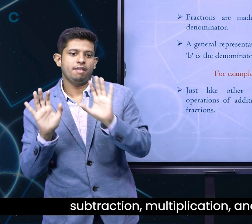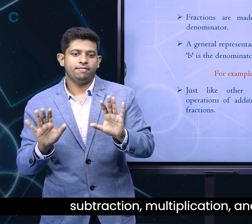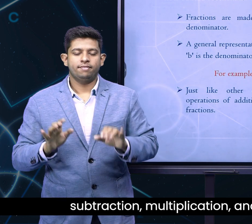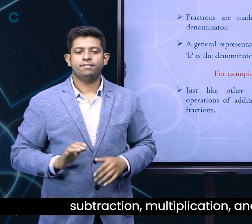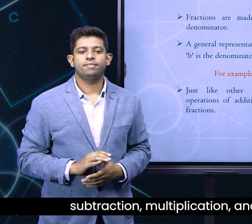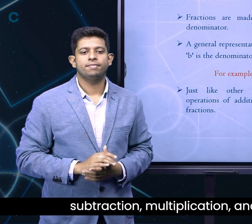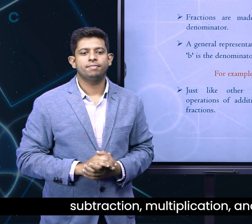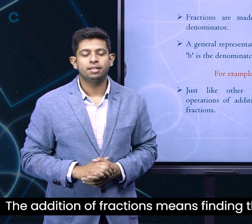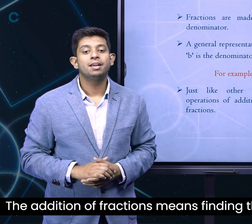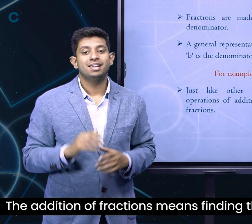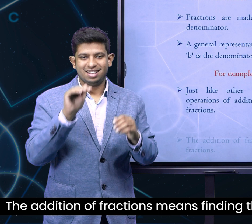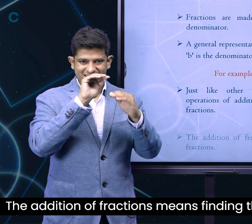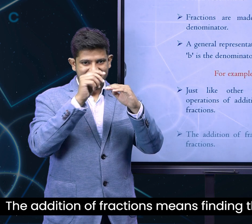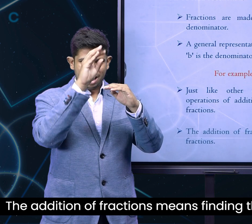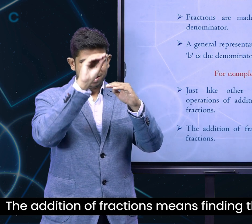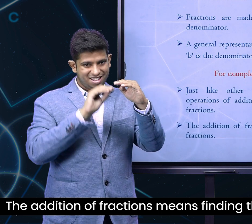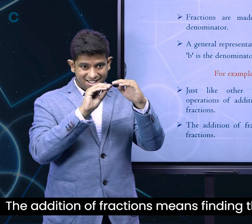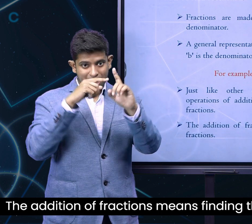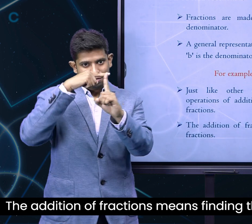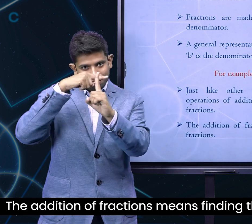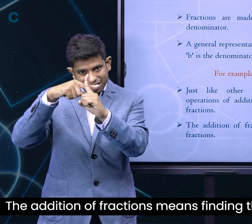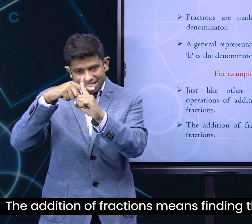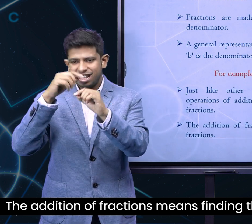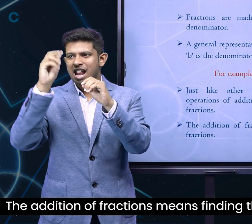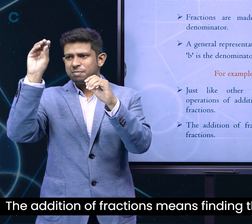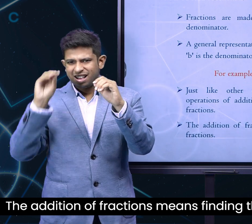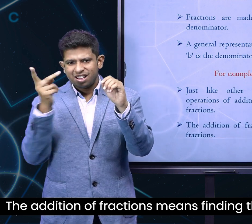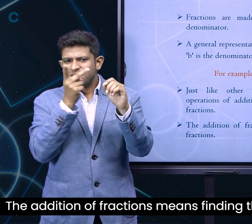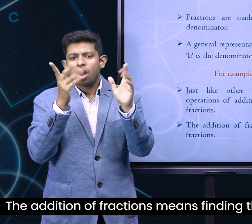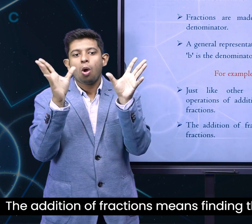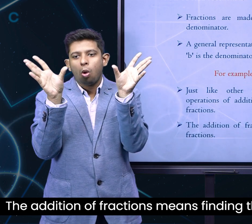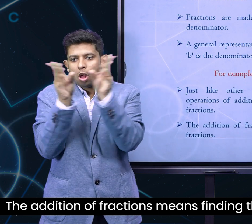division on fractions. The addition of fractions means finding the sum of two or